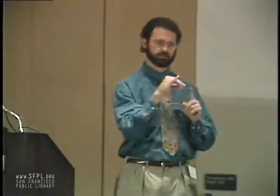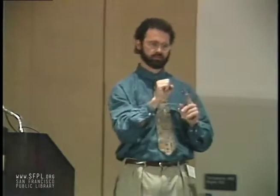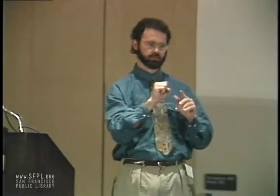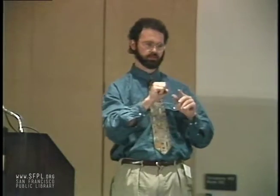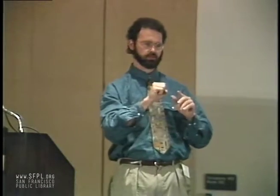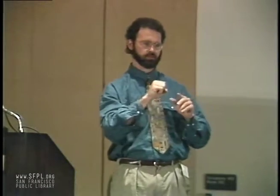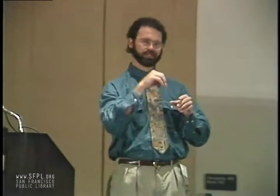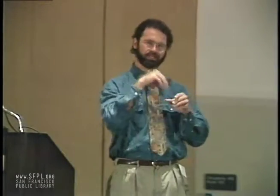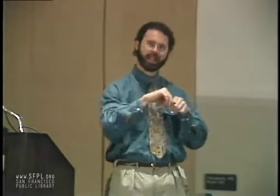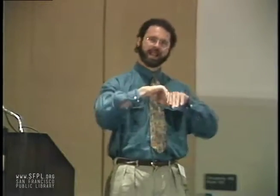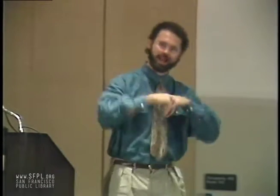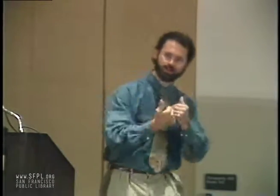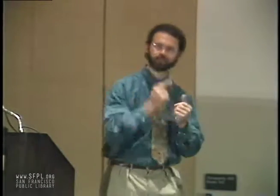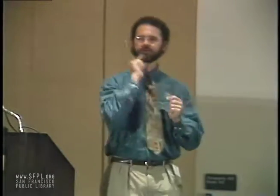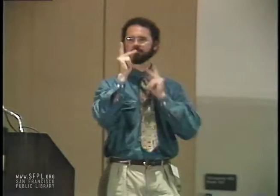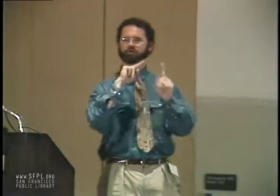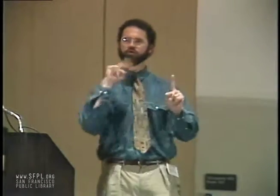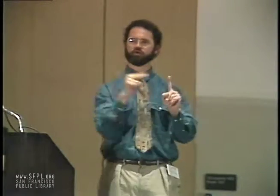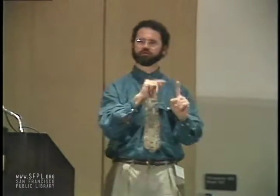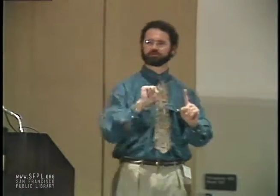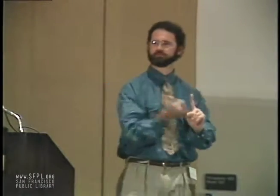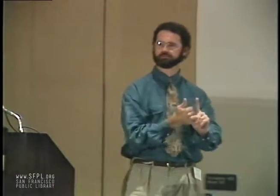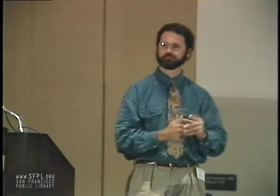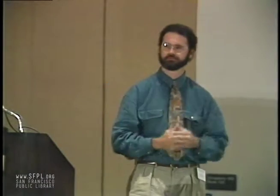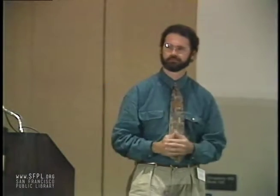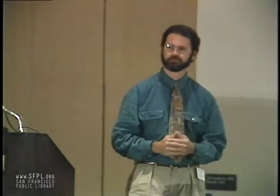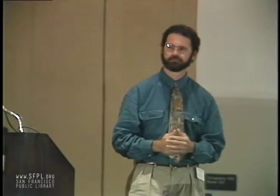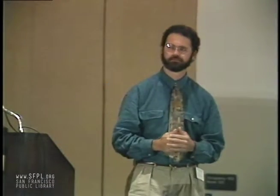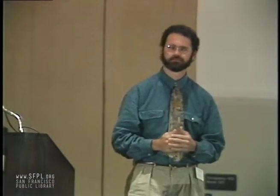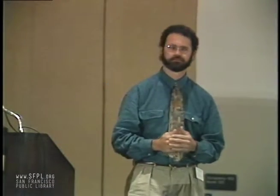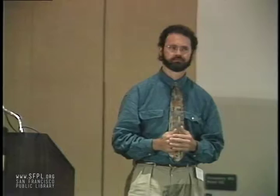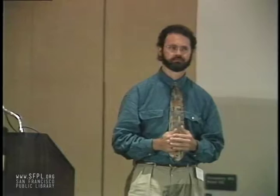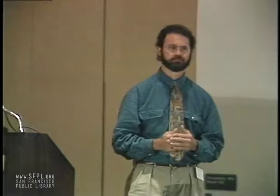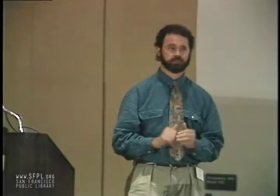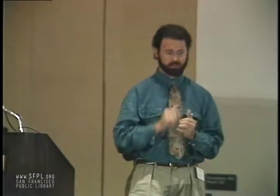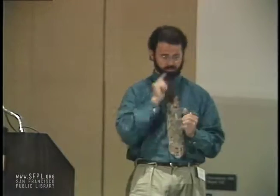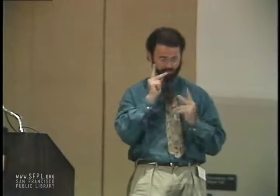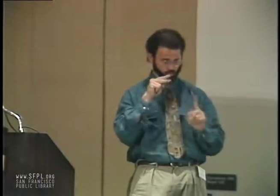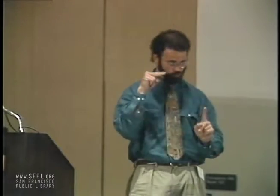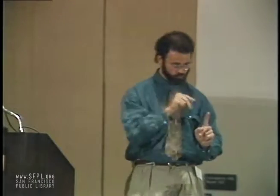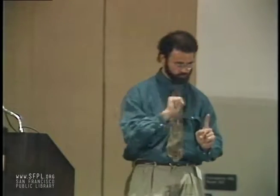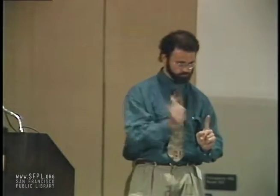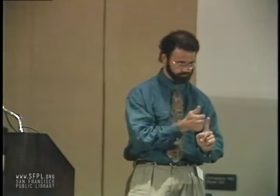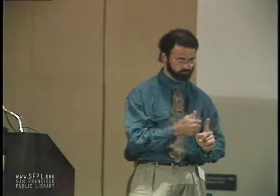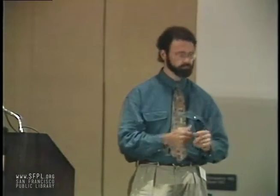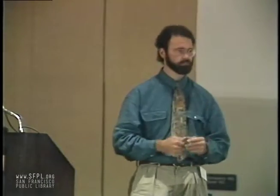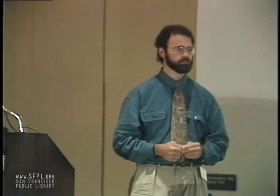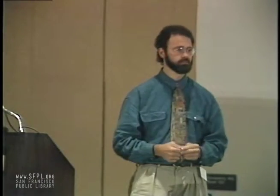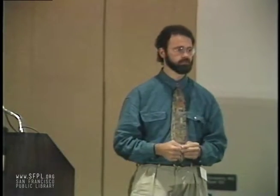One very clear characteristic of American deaf culture is how people view themselves.